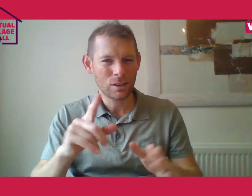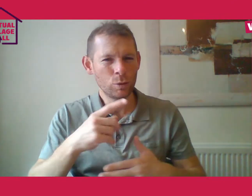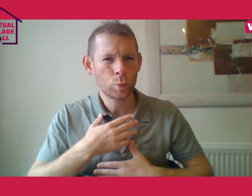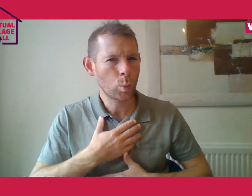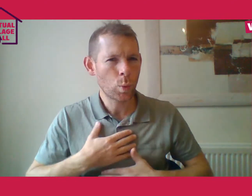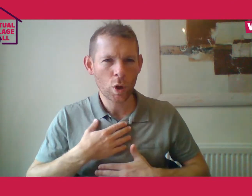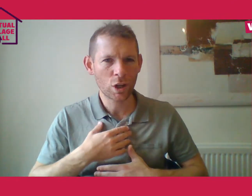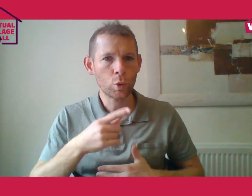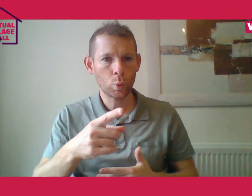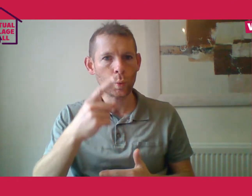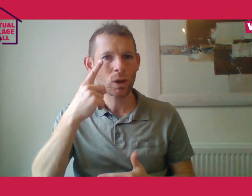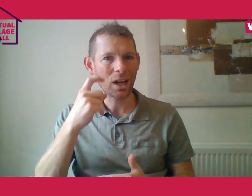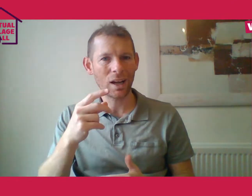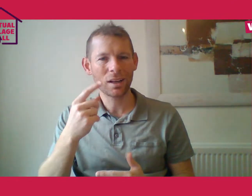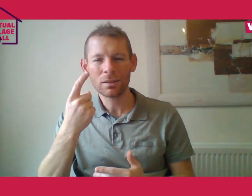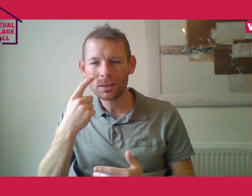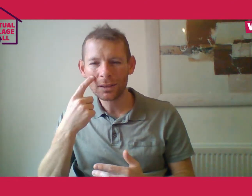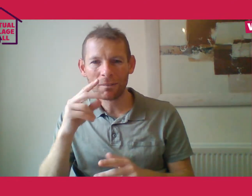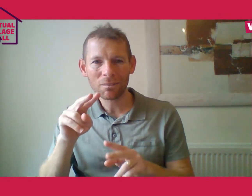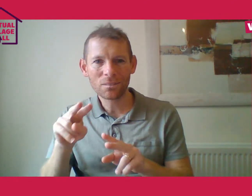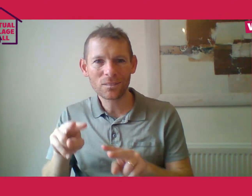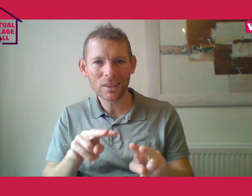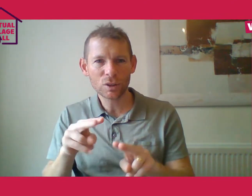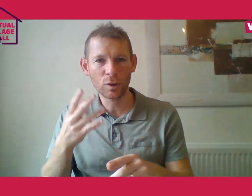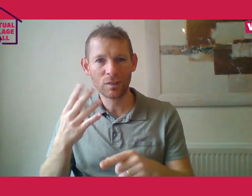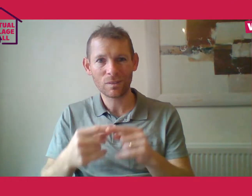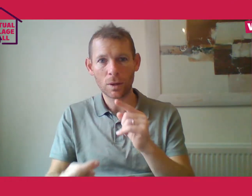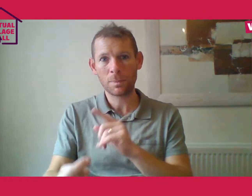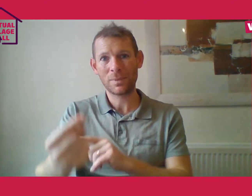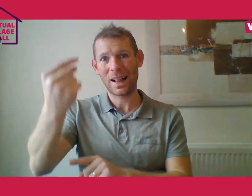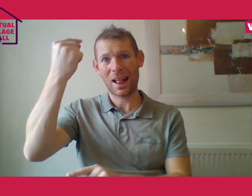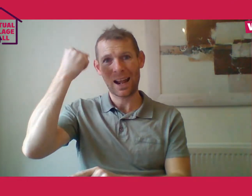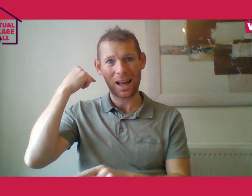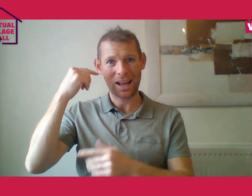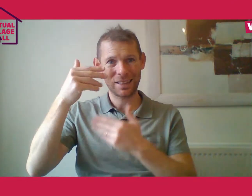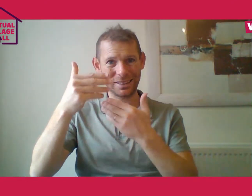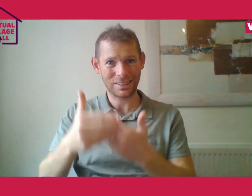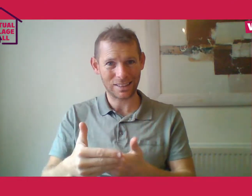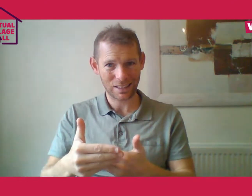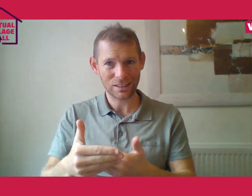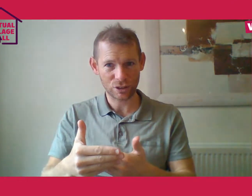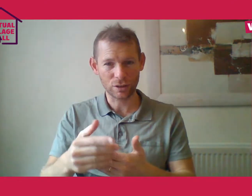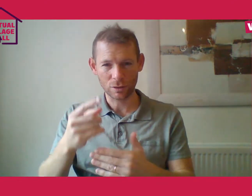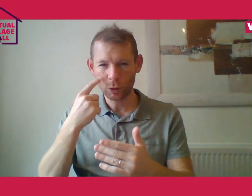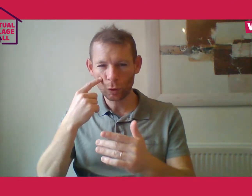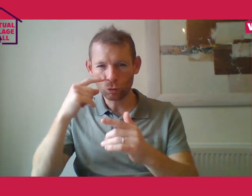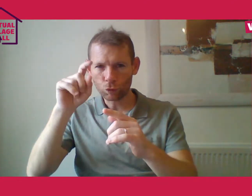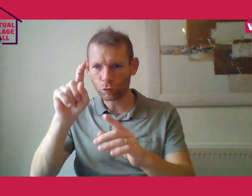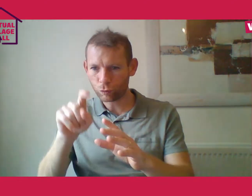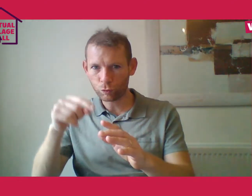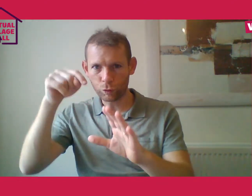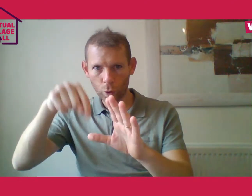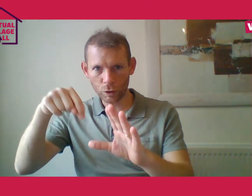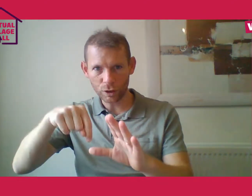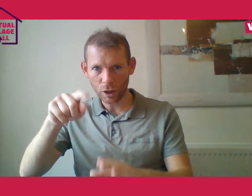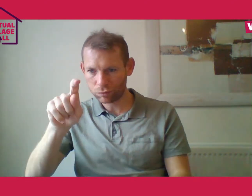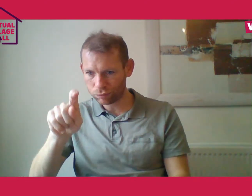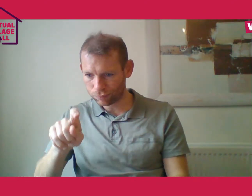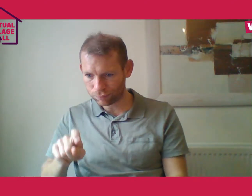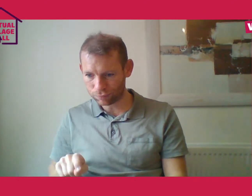signs, and if you can't remember them, don't worry. What you can do is you can go back and refresh yourselves on the last session. If you